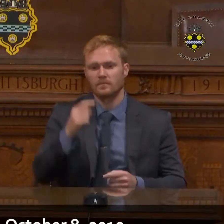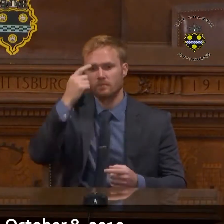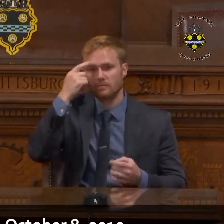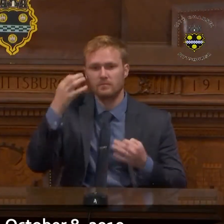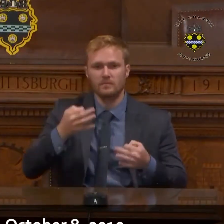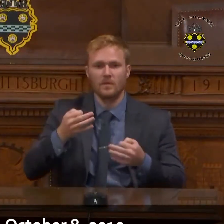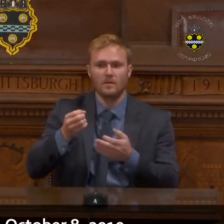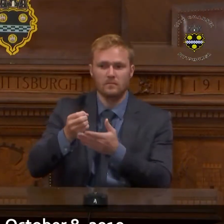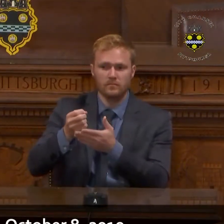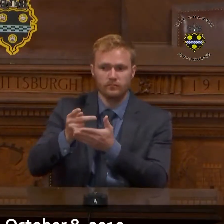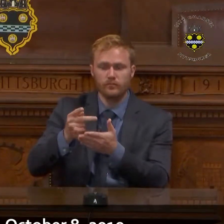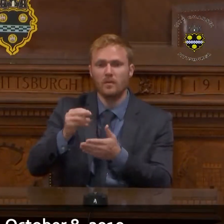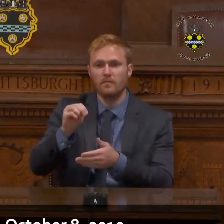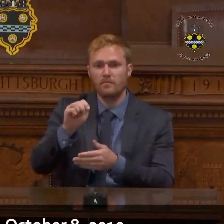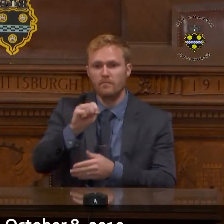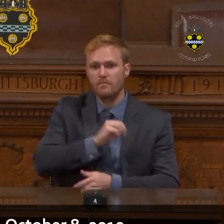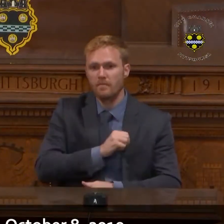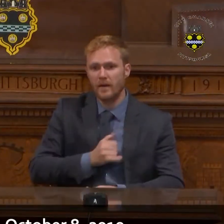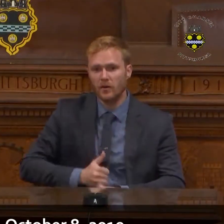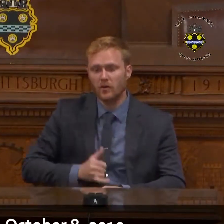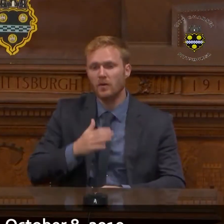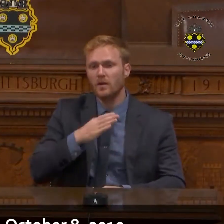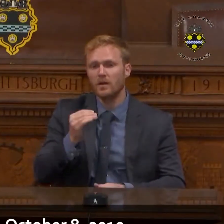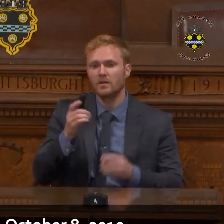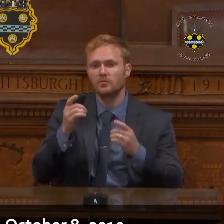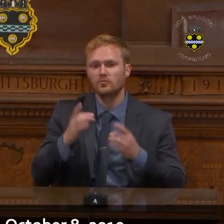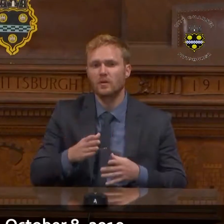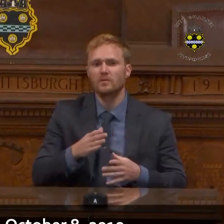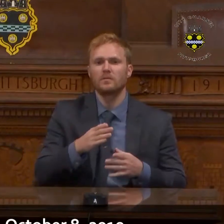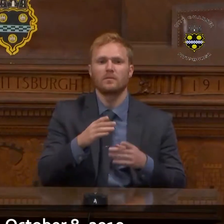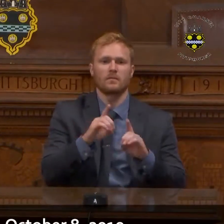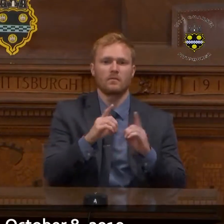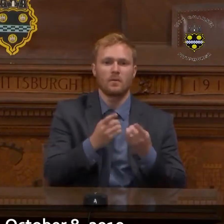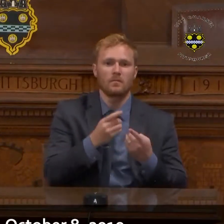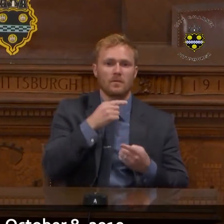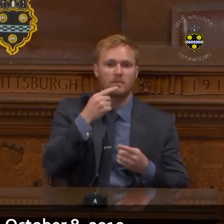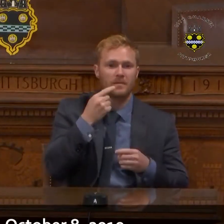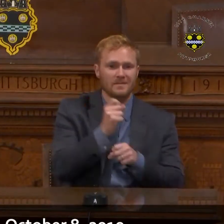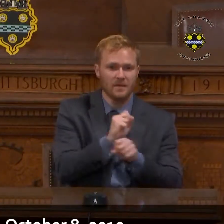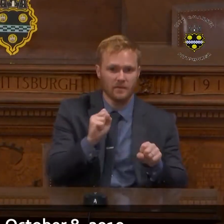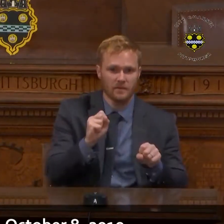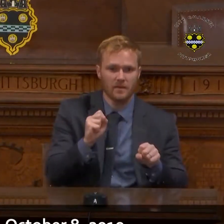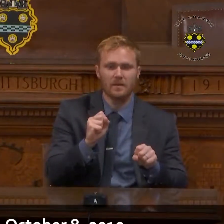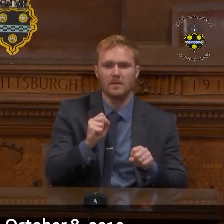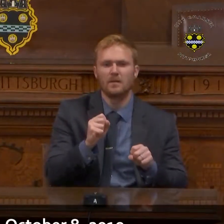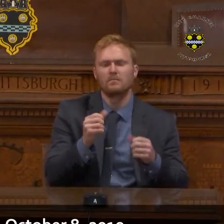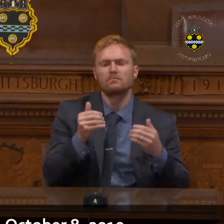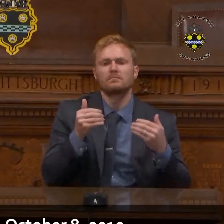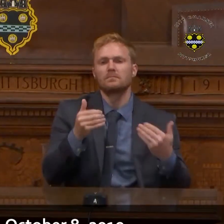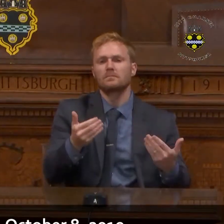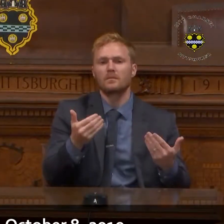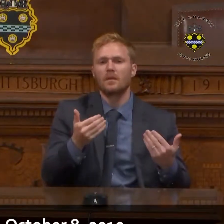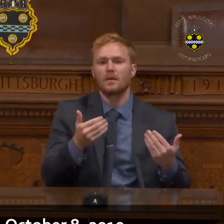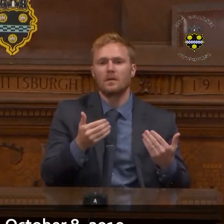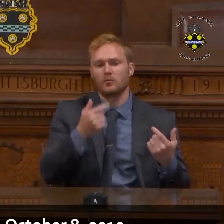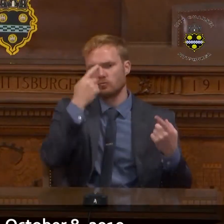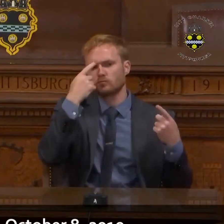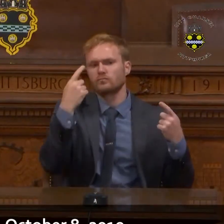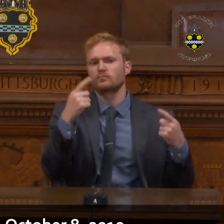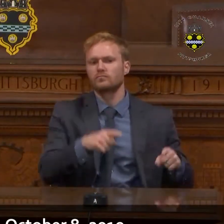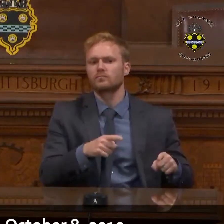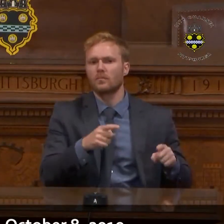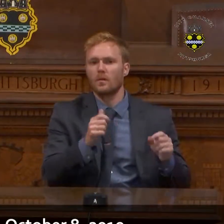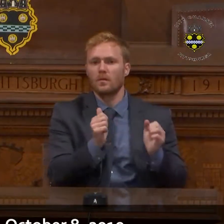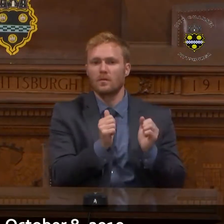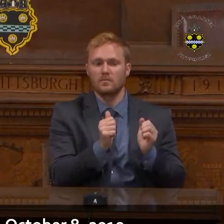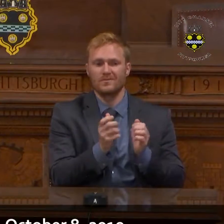Resolution authorizing the mayor and the director of the Department of Public Safety to execute relevant agreements